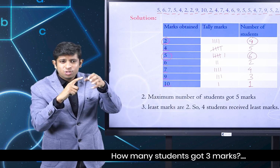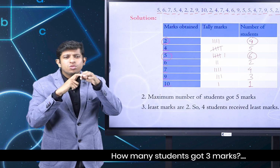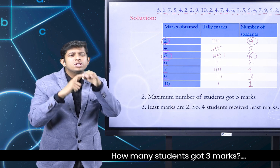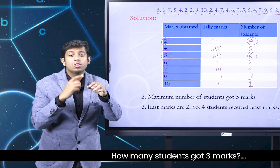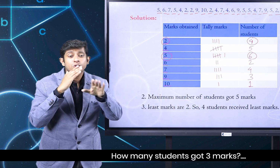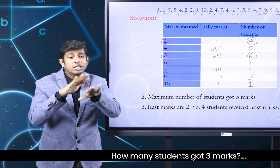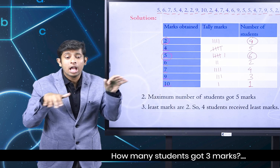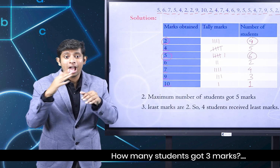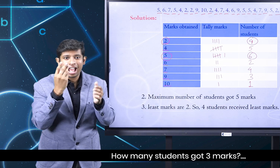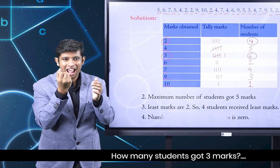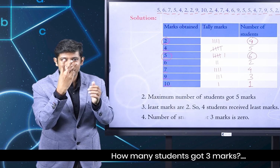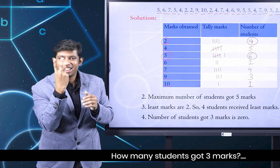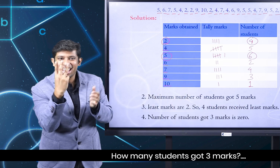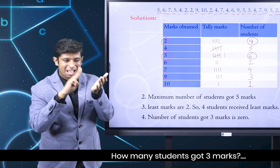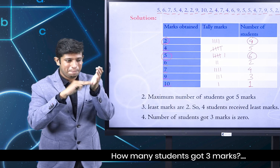How many students got 3 marks?